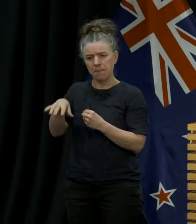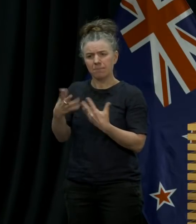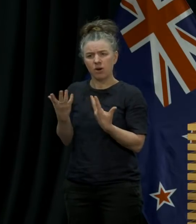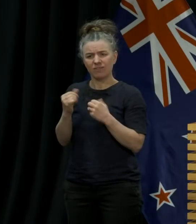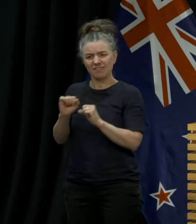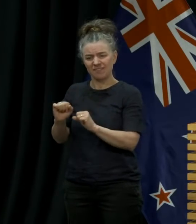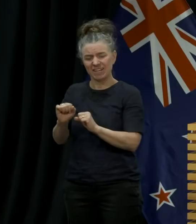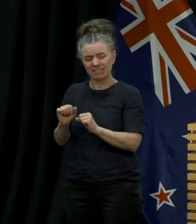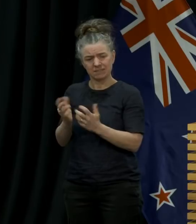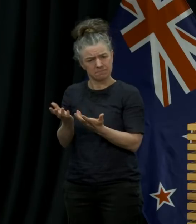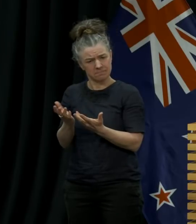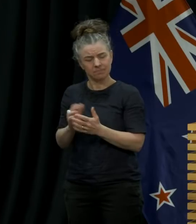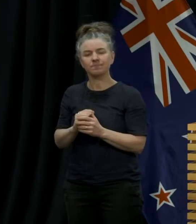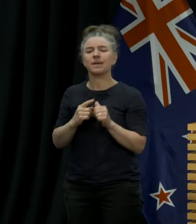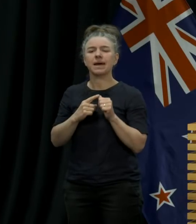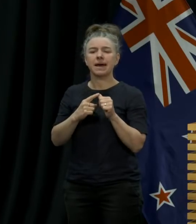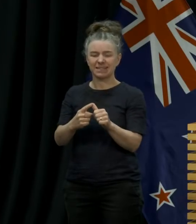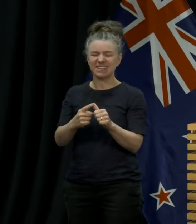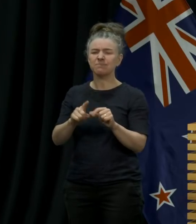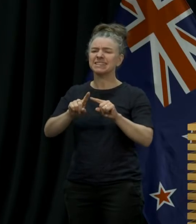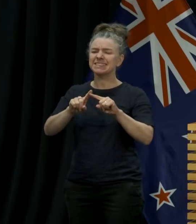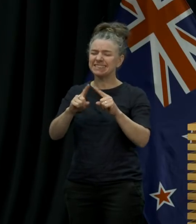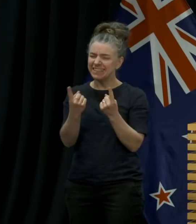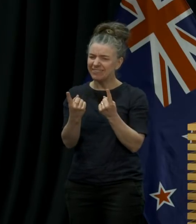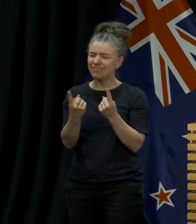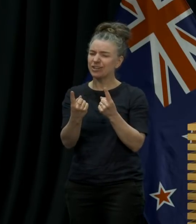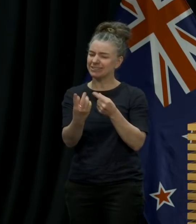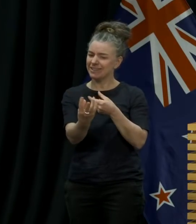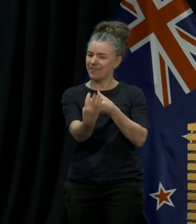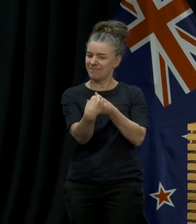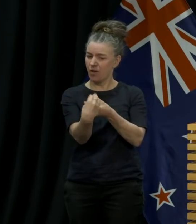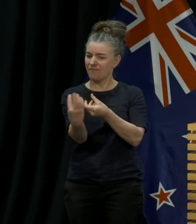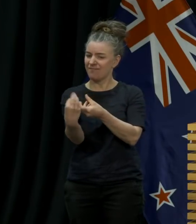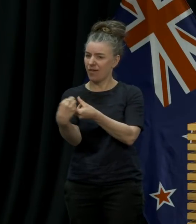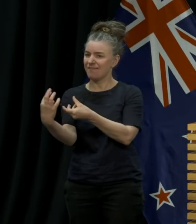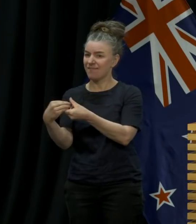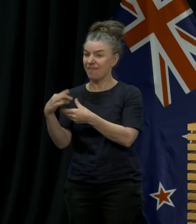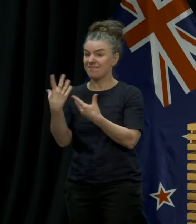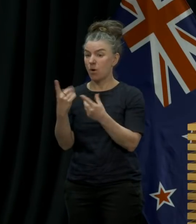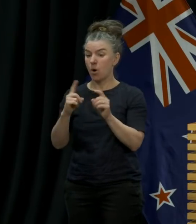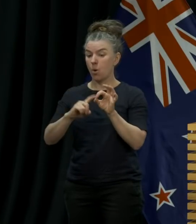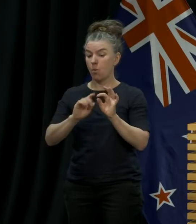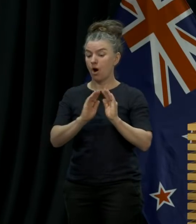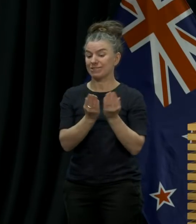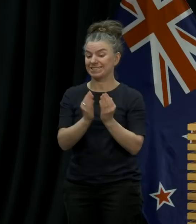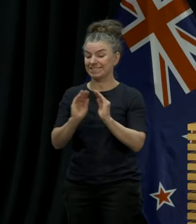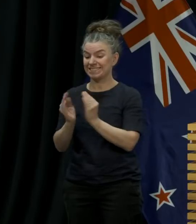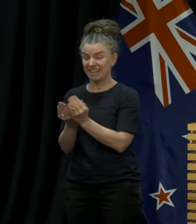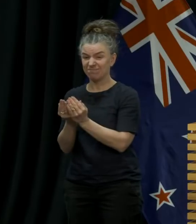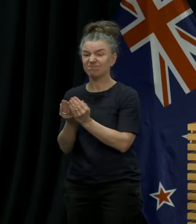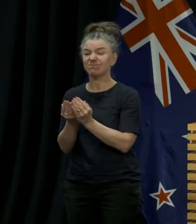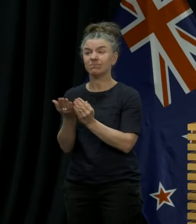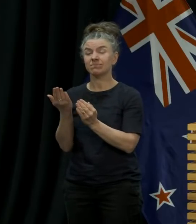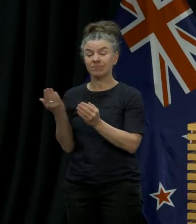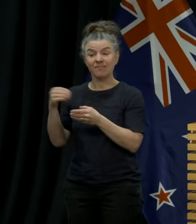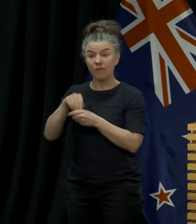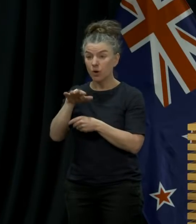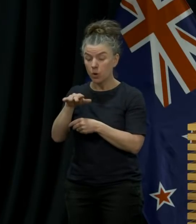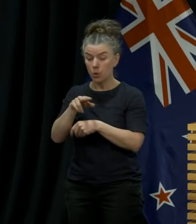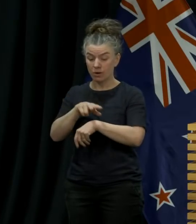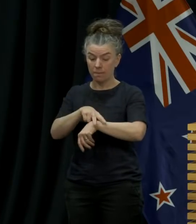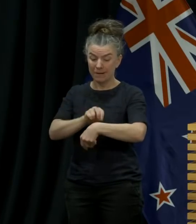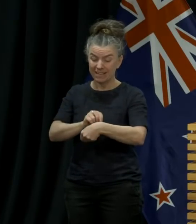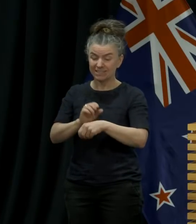of different operational inputs into our quarantine facilities. It has included the police, it has included Border